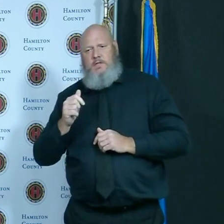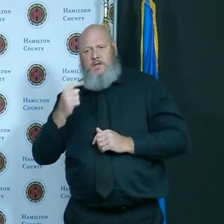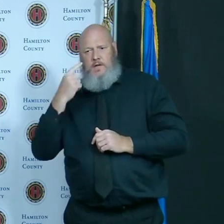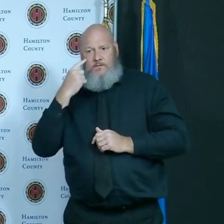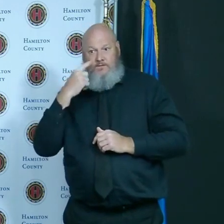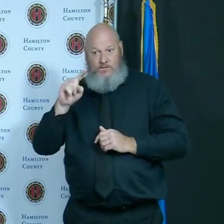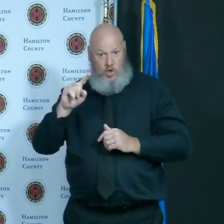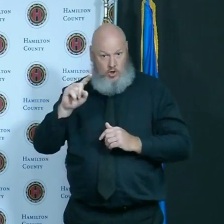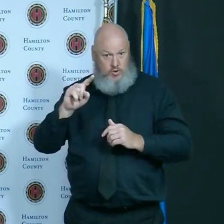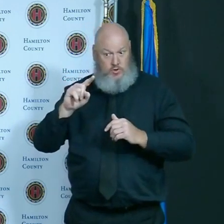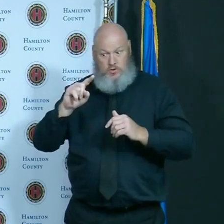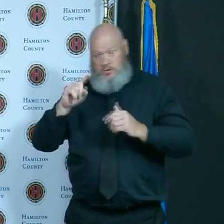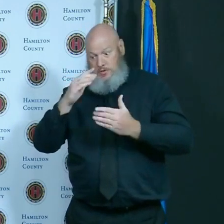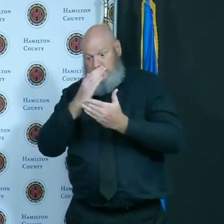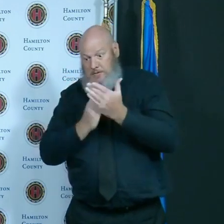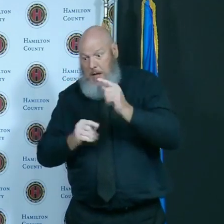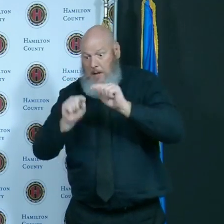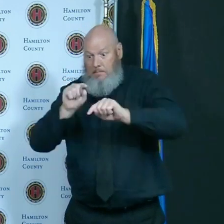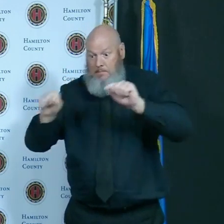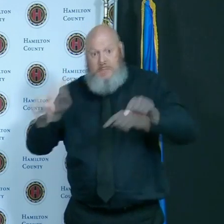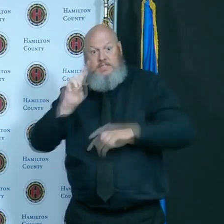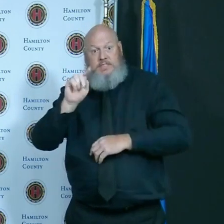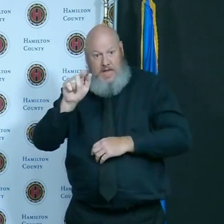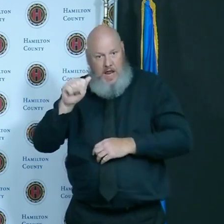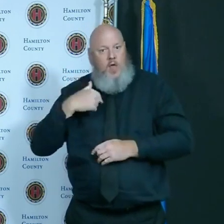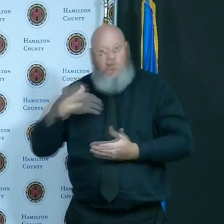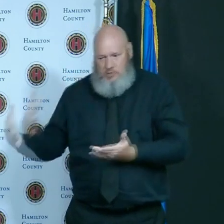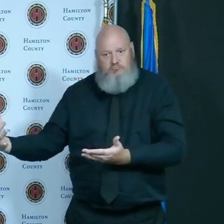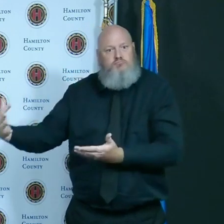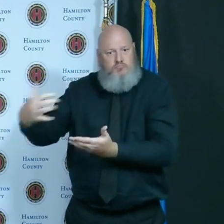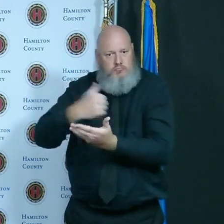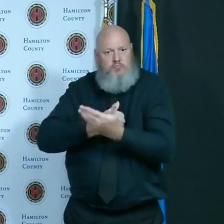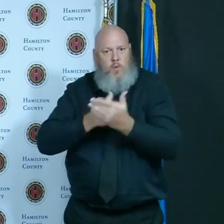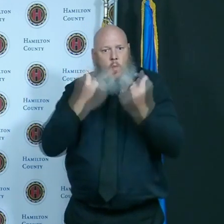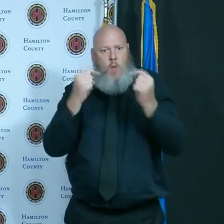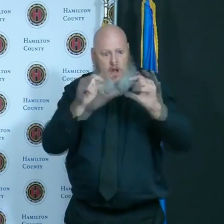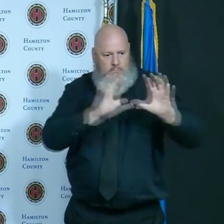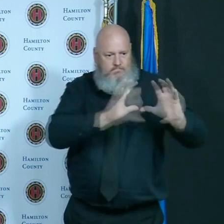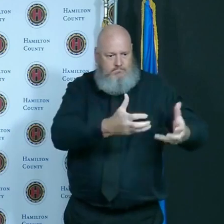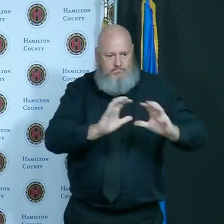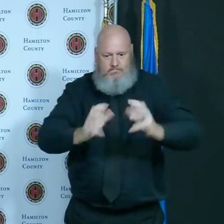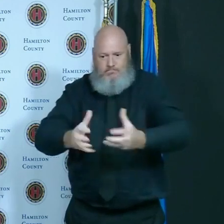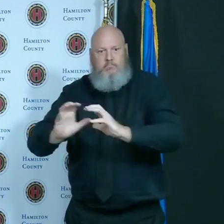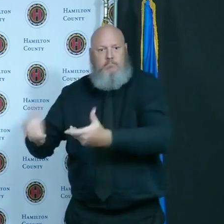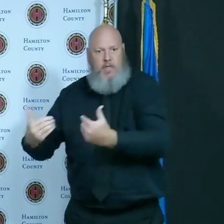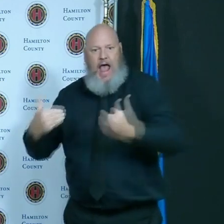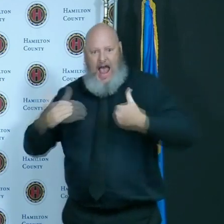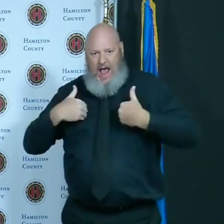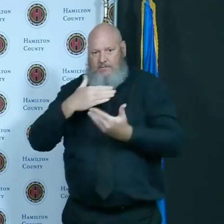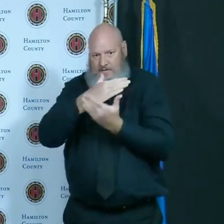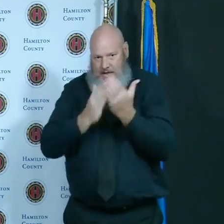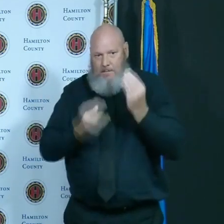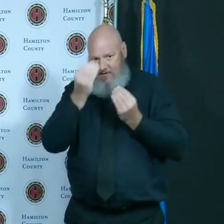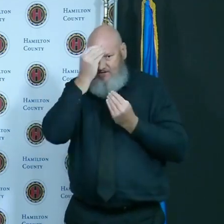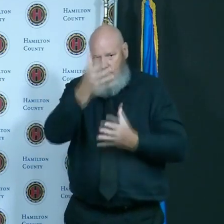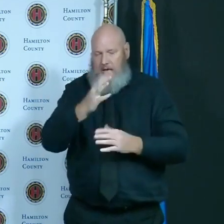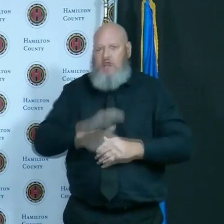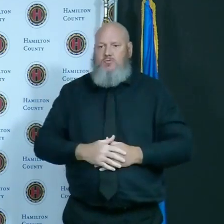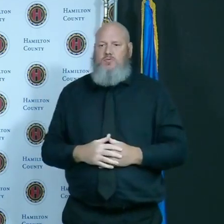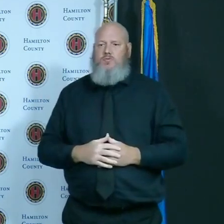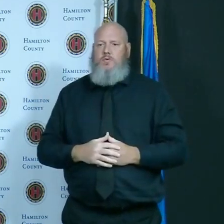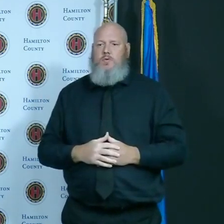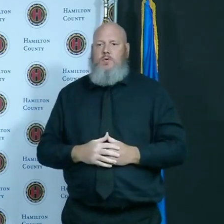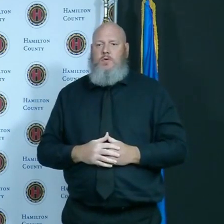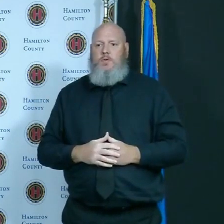on the Hamilton County website, but we don't have all of it in. So the epidemiologist, while they are tracing individuals